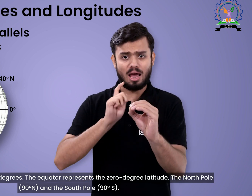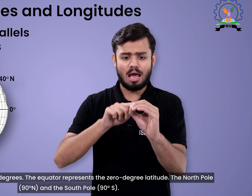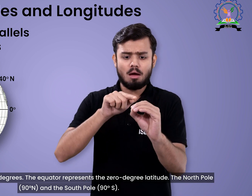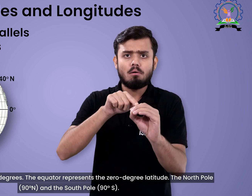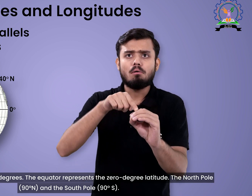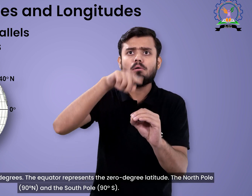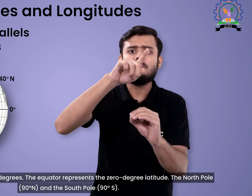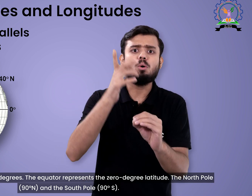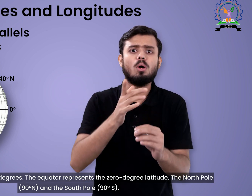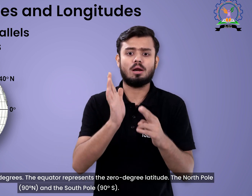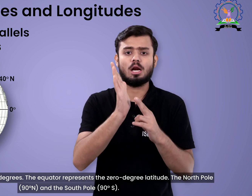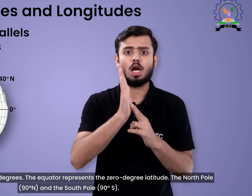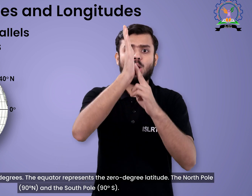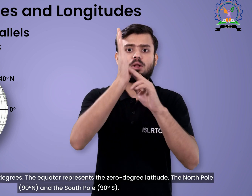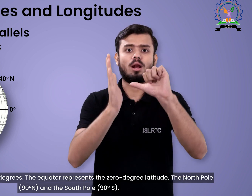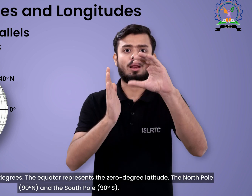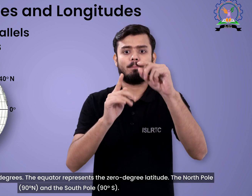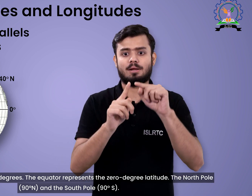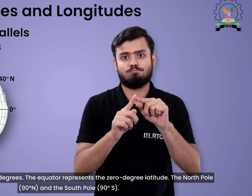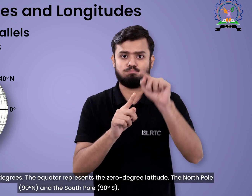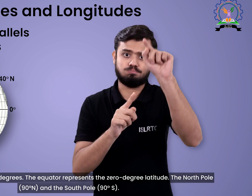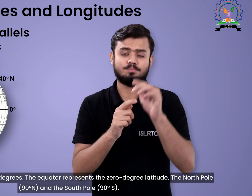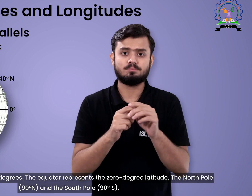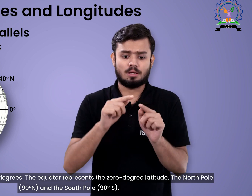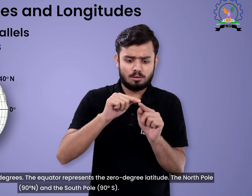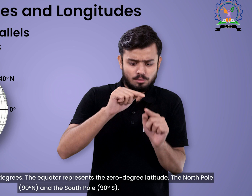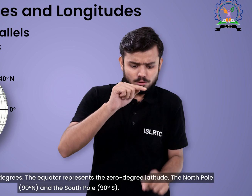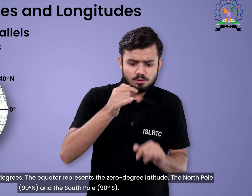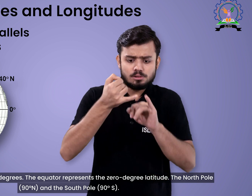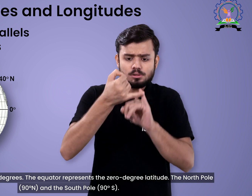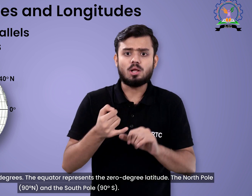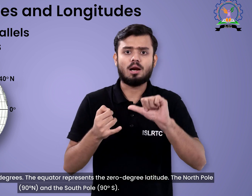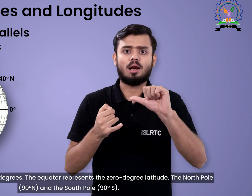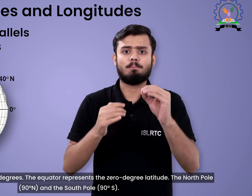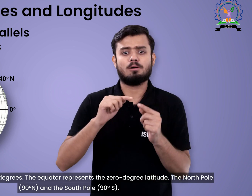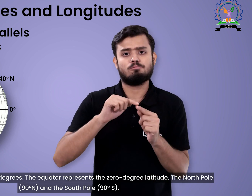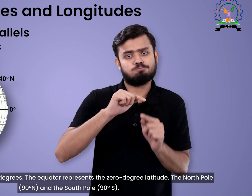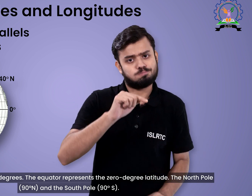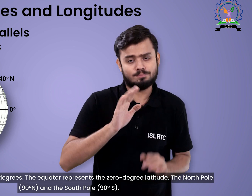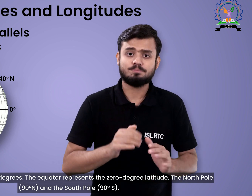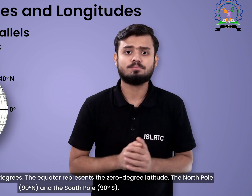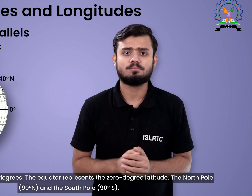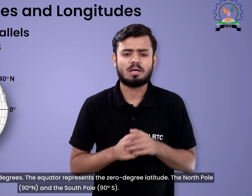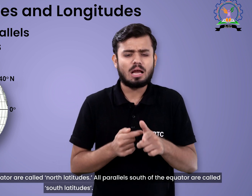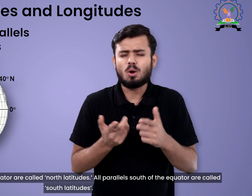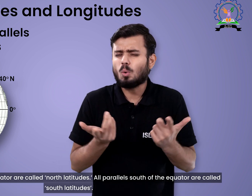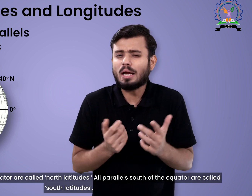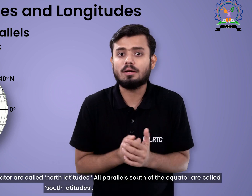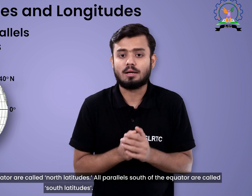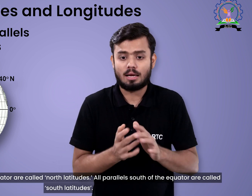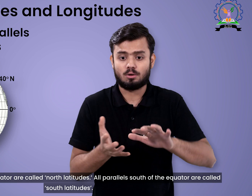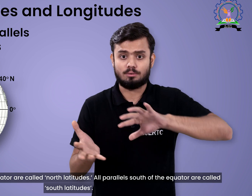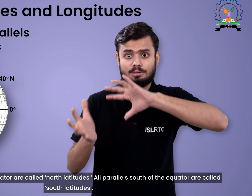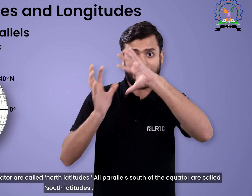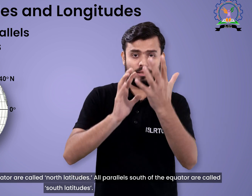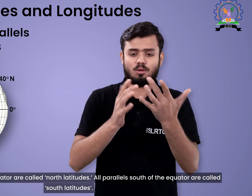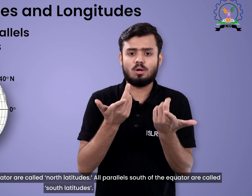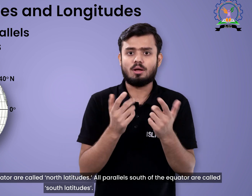All parallels north of the equator are called north latitudes. All parallels south of the equator are